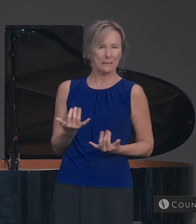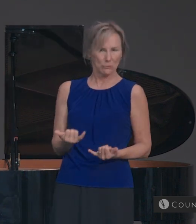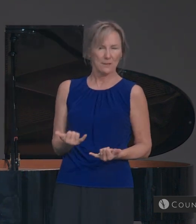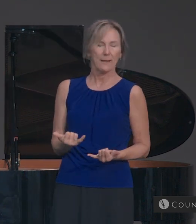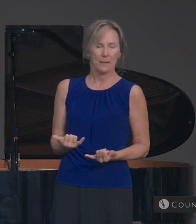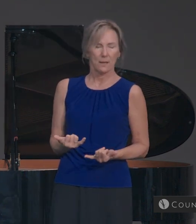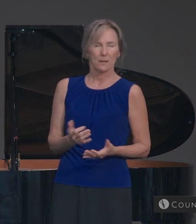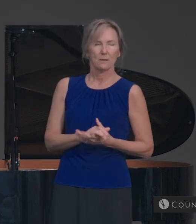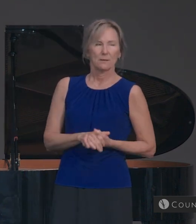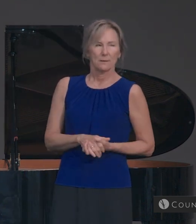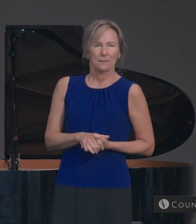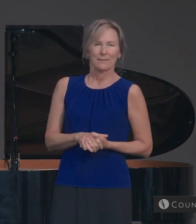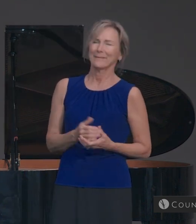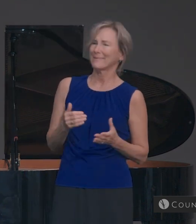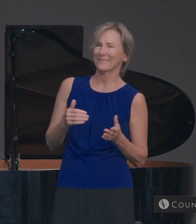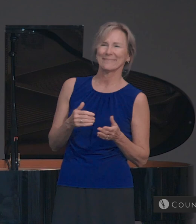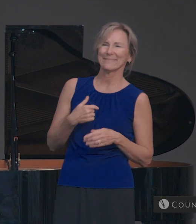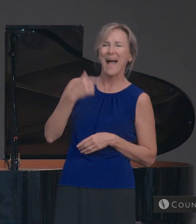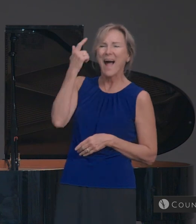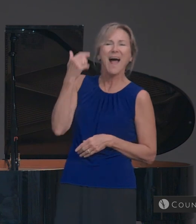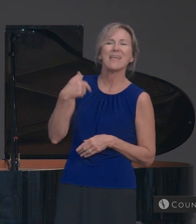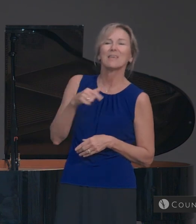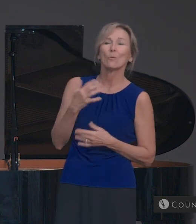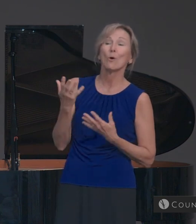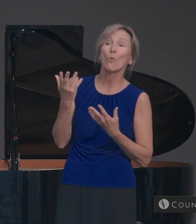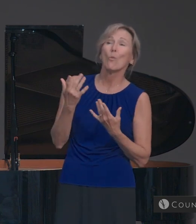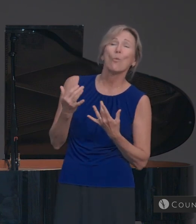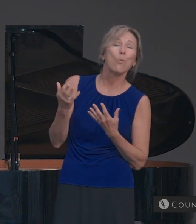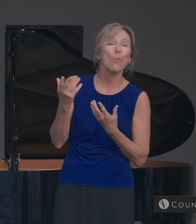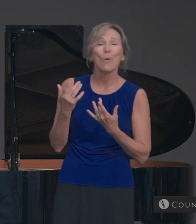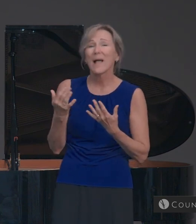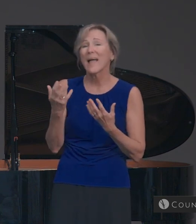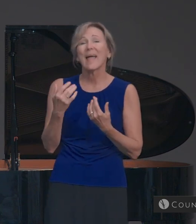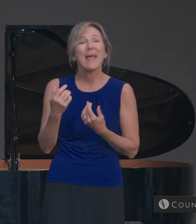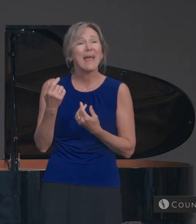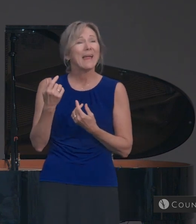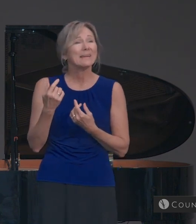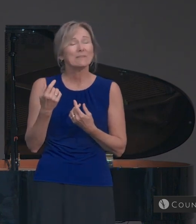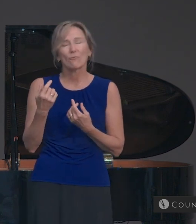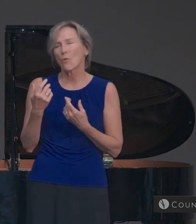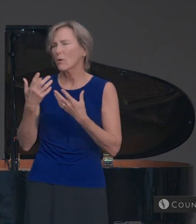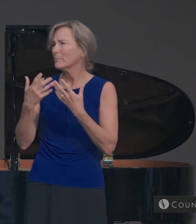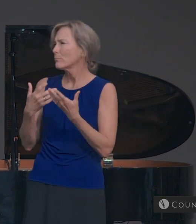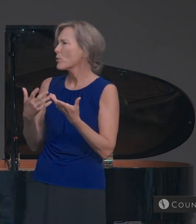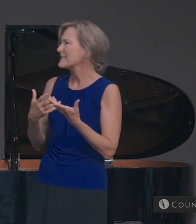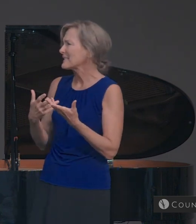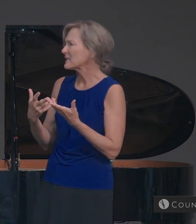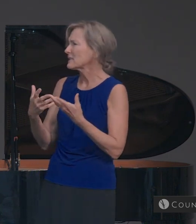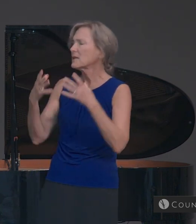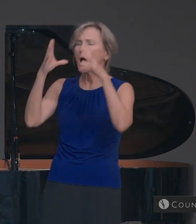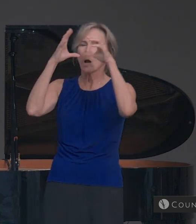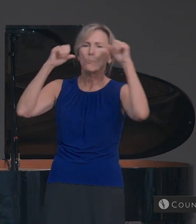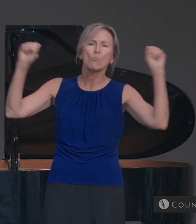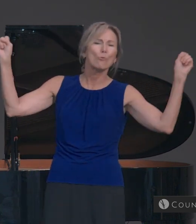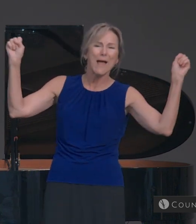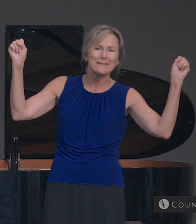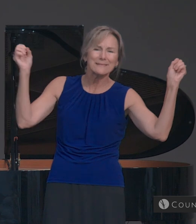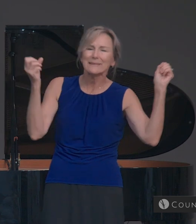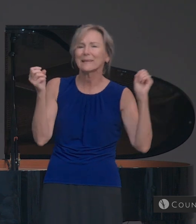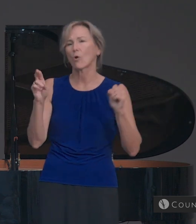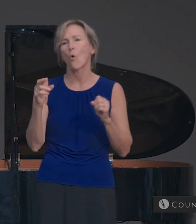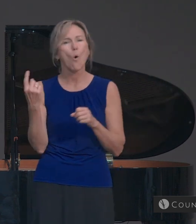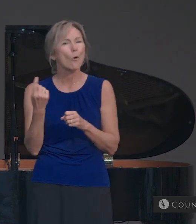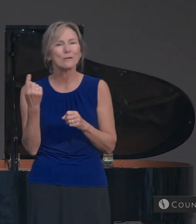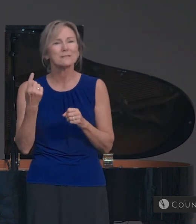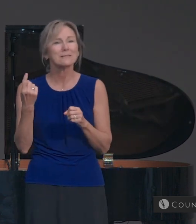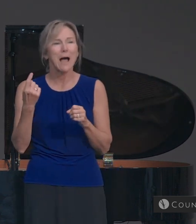I think we're waiting. We're waiting for a president or a Congress or whatever to initiate change. That'll never happen.